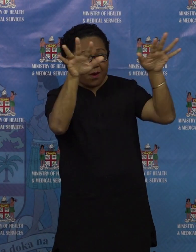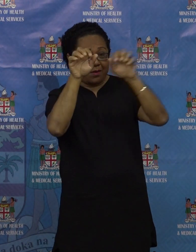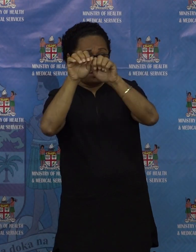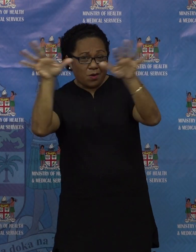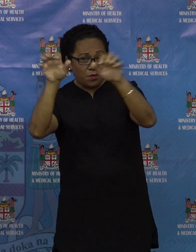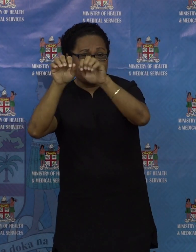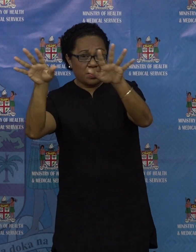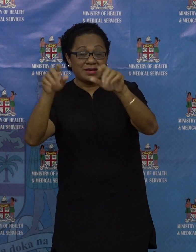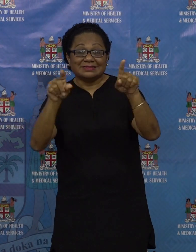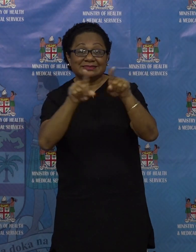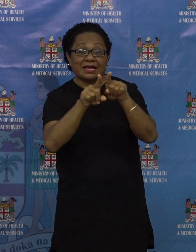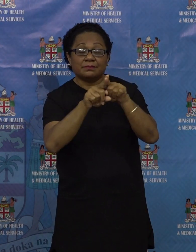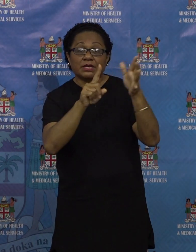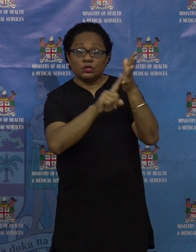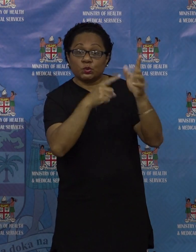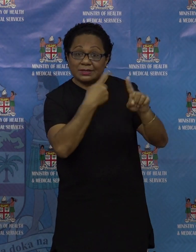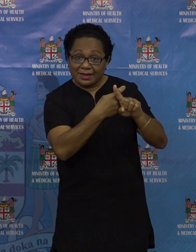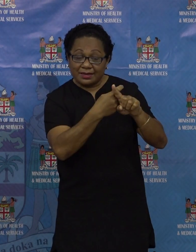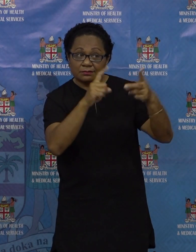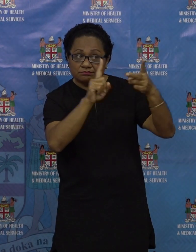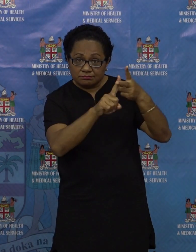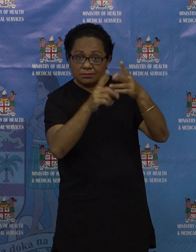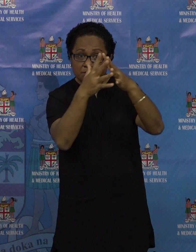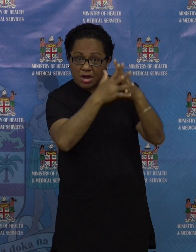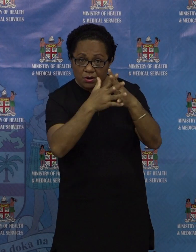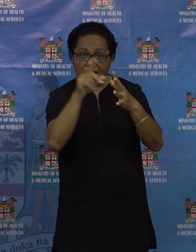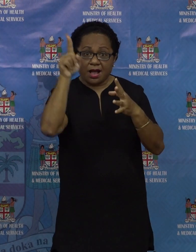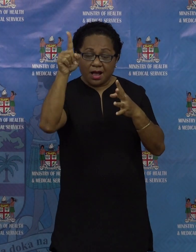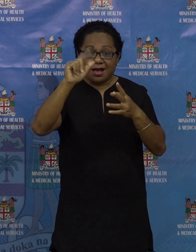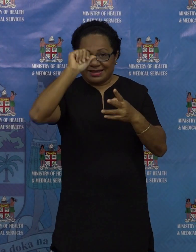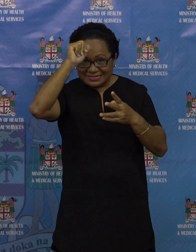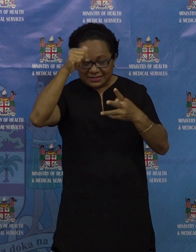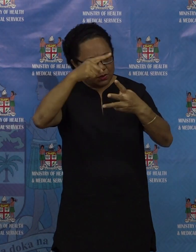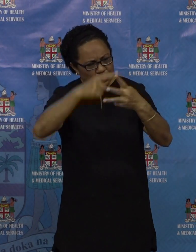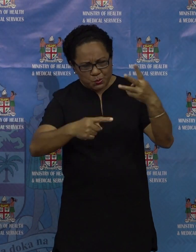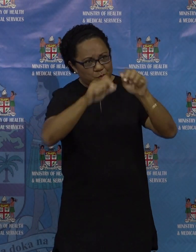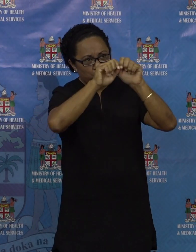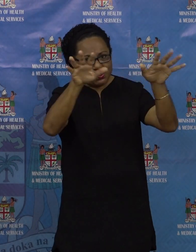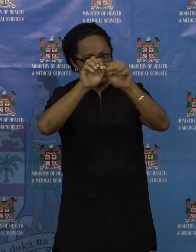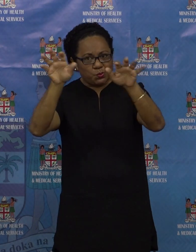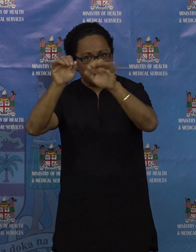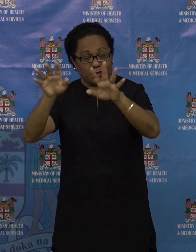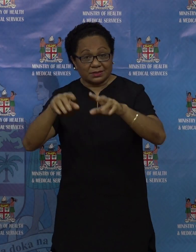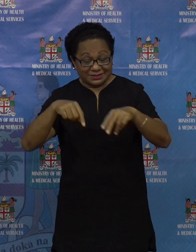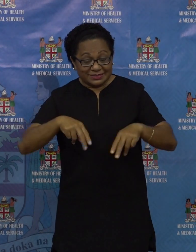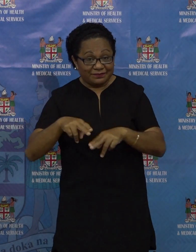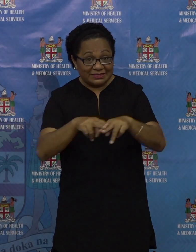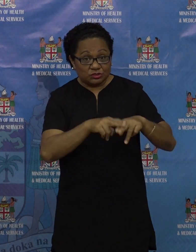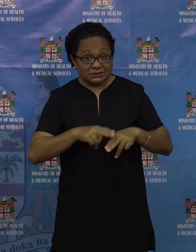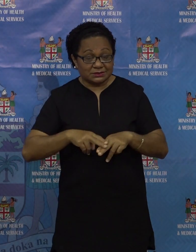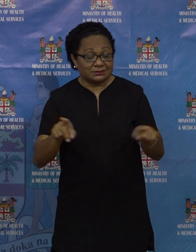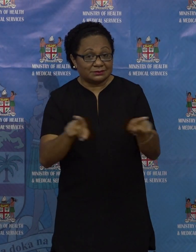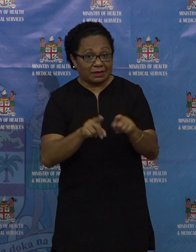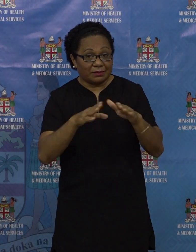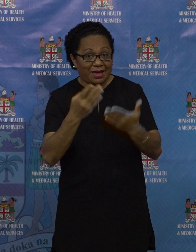COVID-19 cases, like in the UK, USA, and India. Here in Fiji, the science and the evidence also shows us that